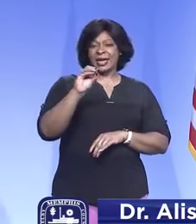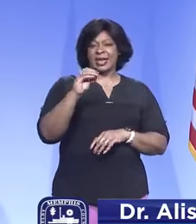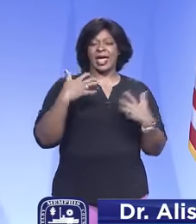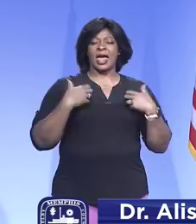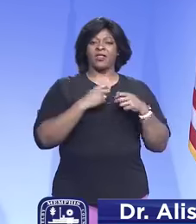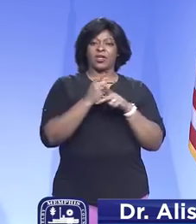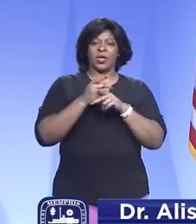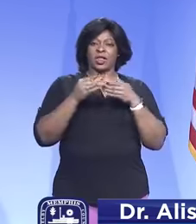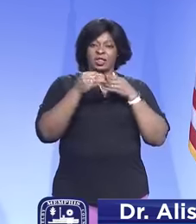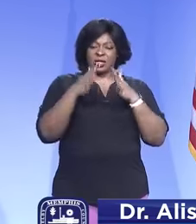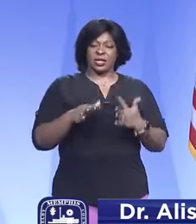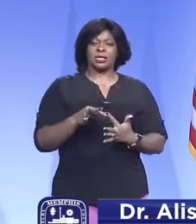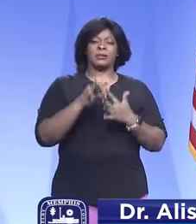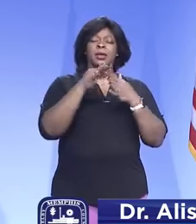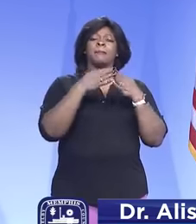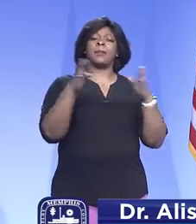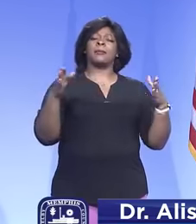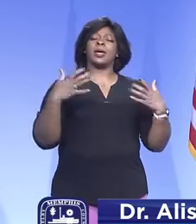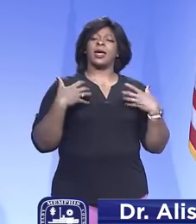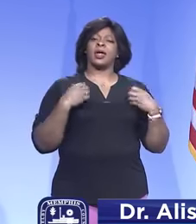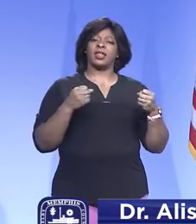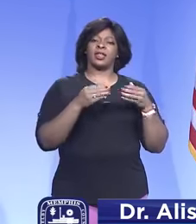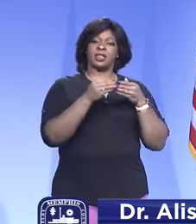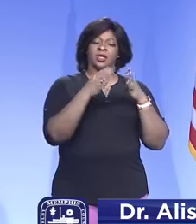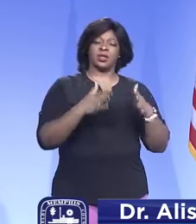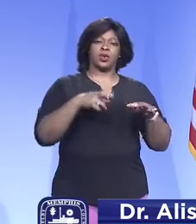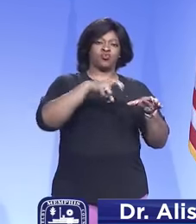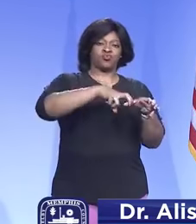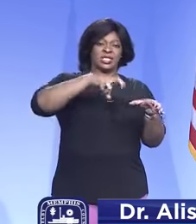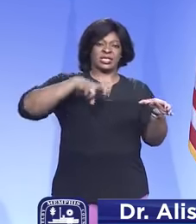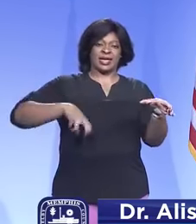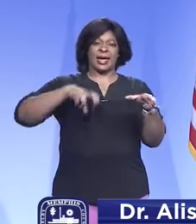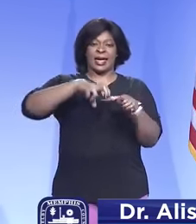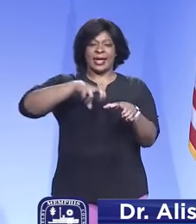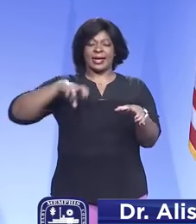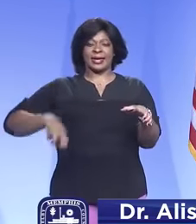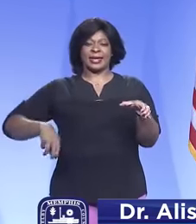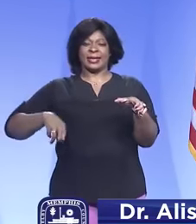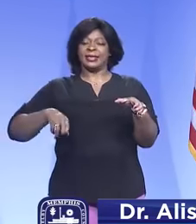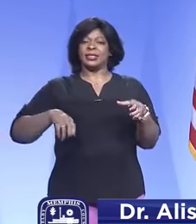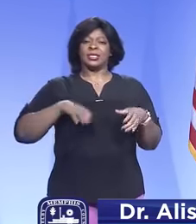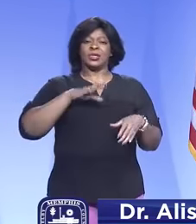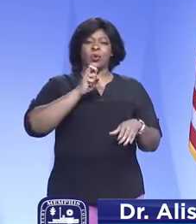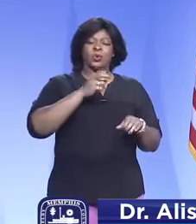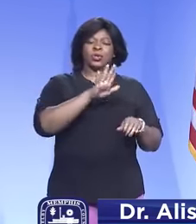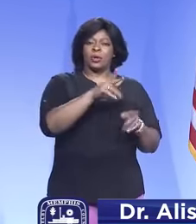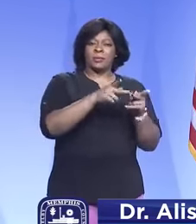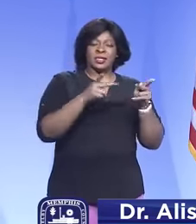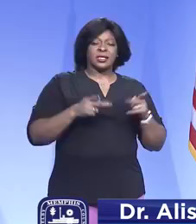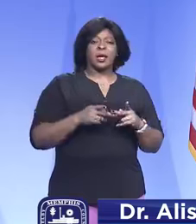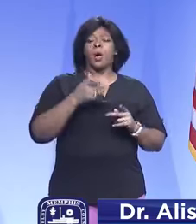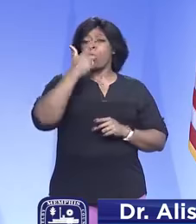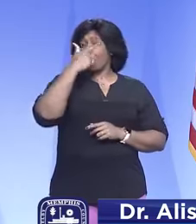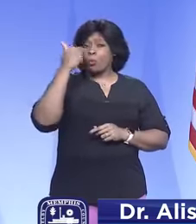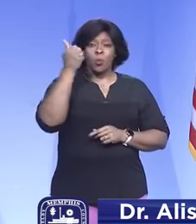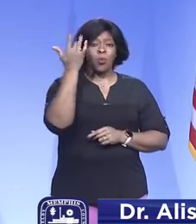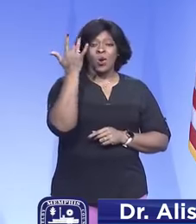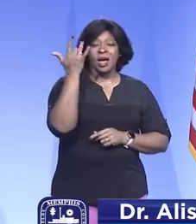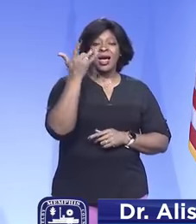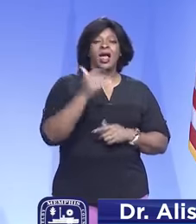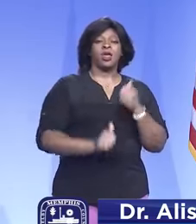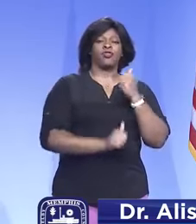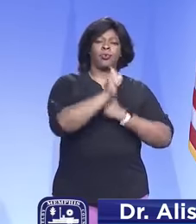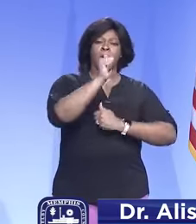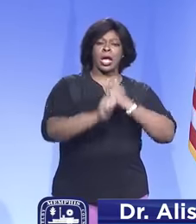healthcare leaders and particularly public health leaders have resigned their positions. And in many cases, that has been because of the